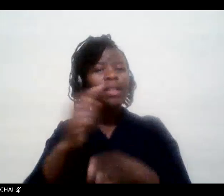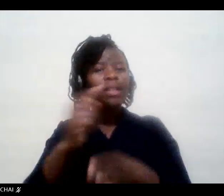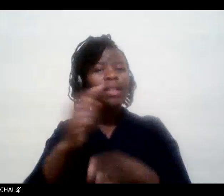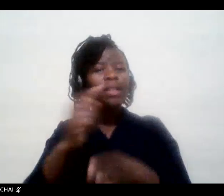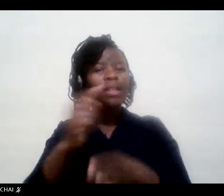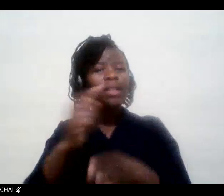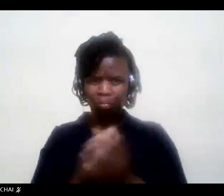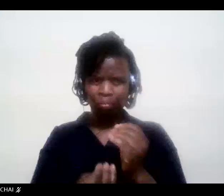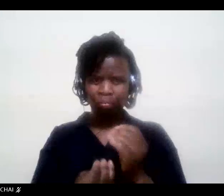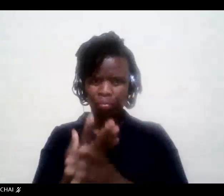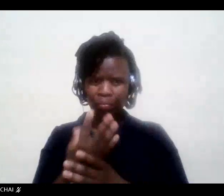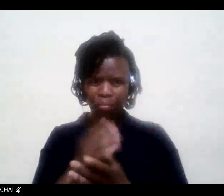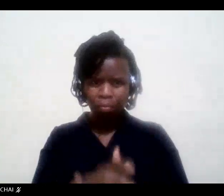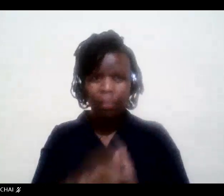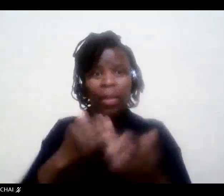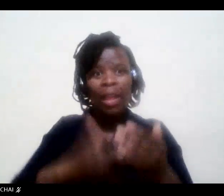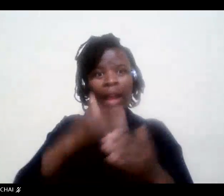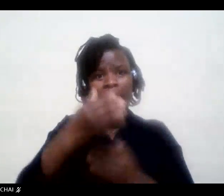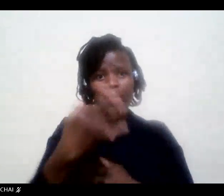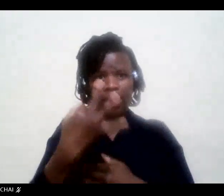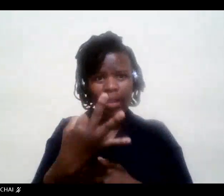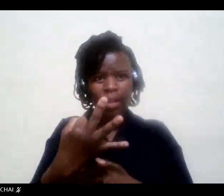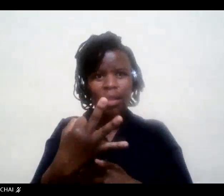still don't have enough skills to